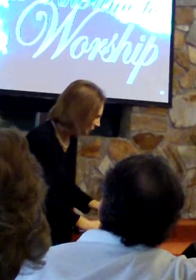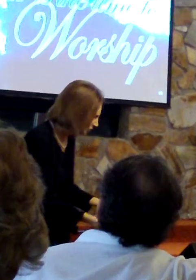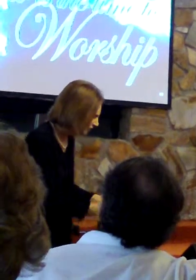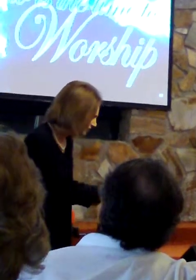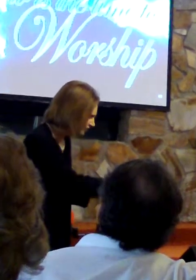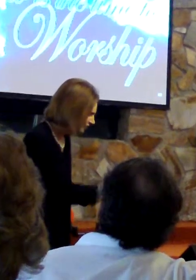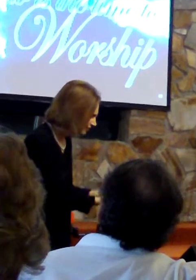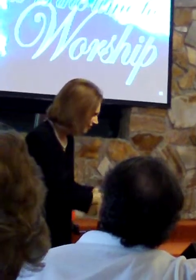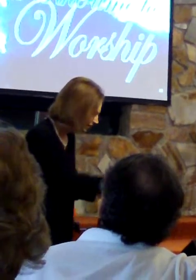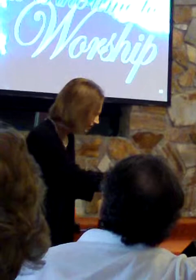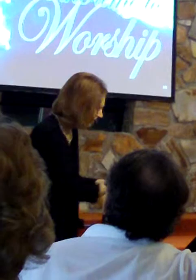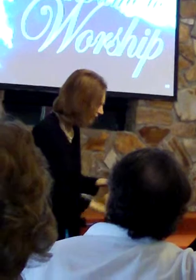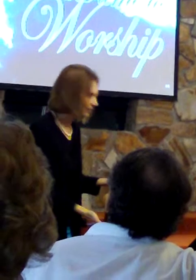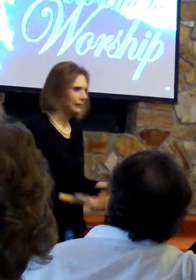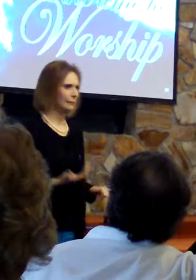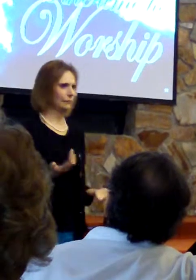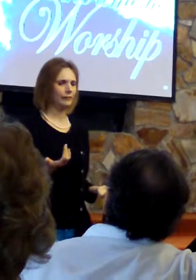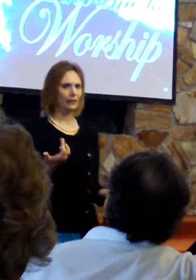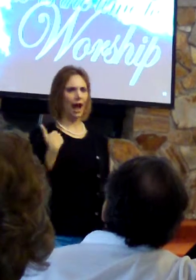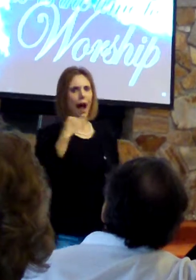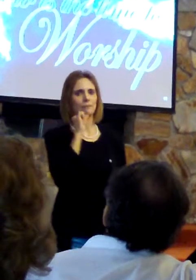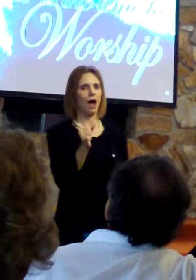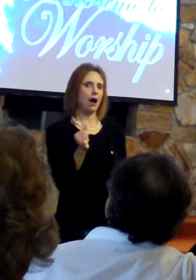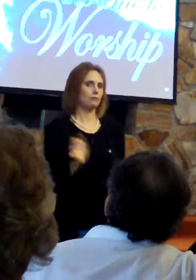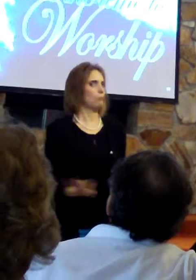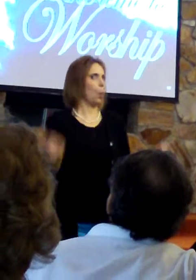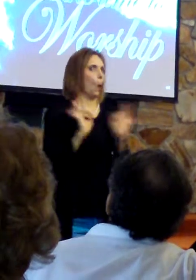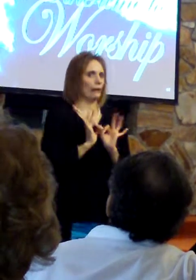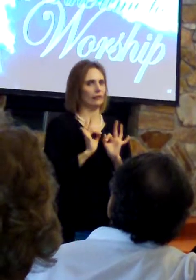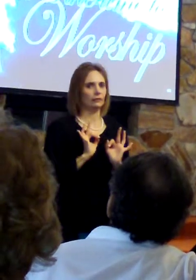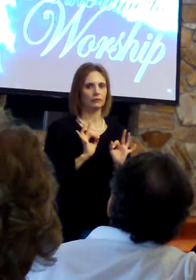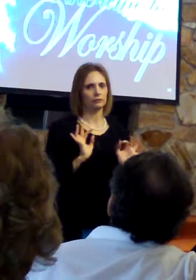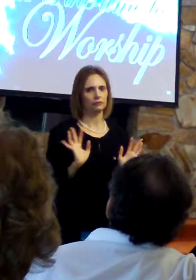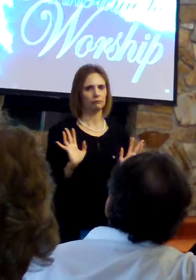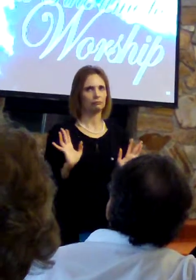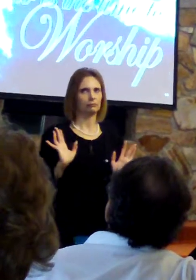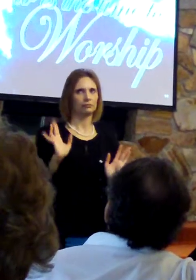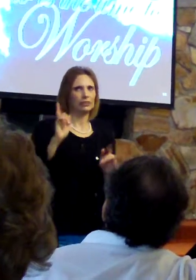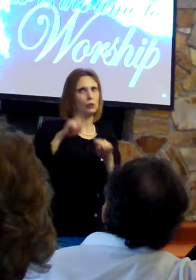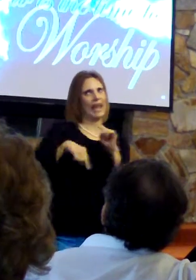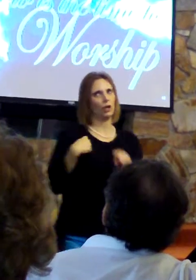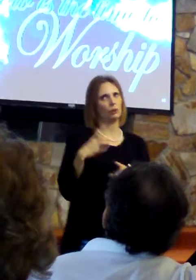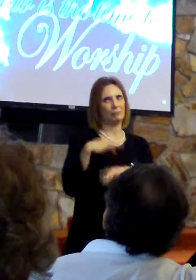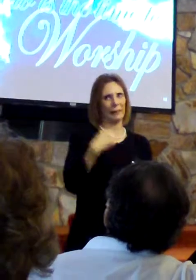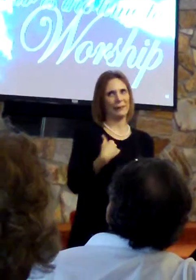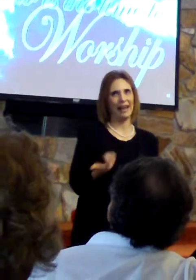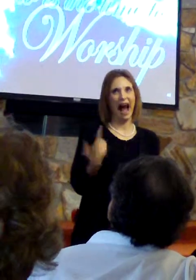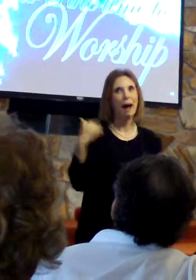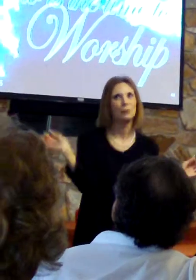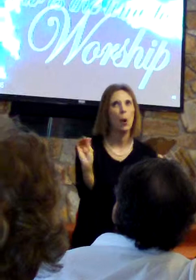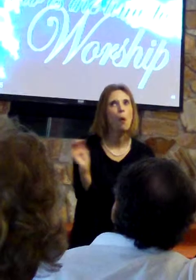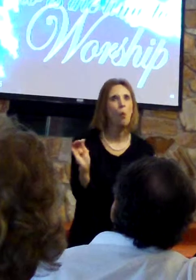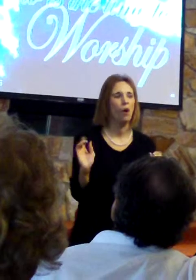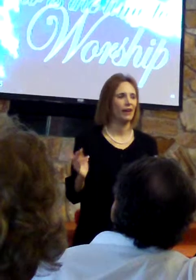have the skills. God, I'm not a somebody. You've got the wrong person, God. I'm a nobody.